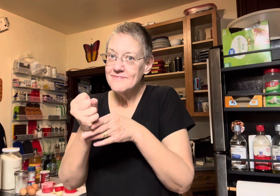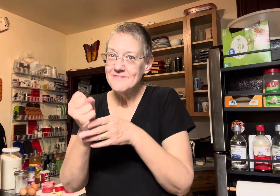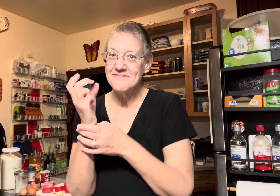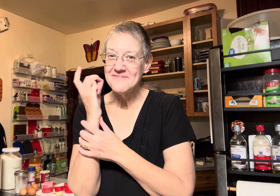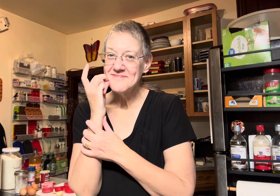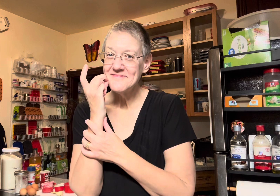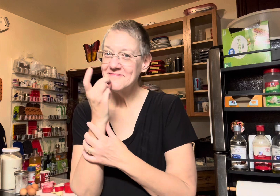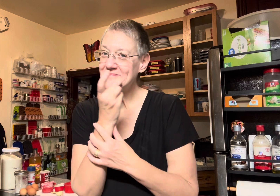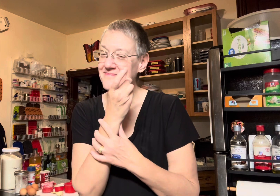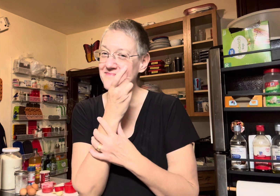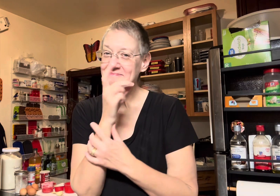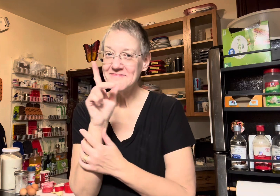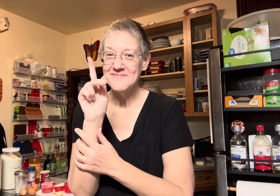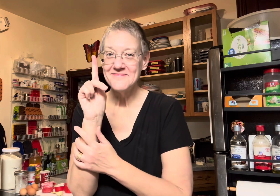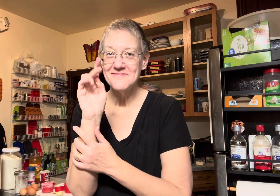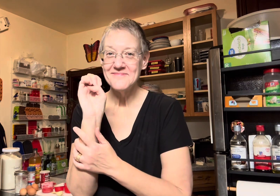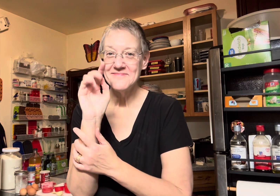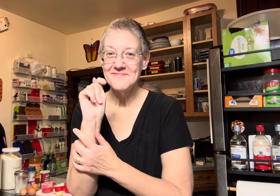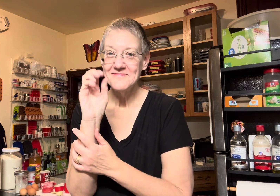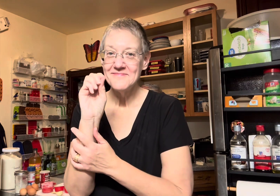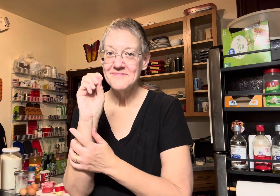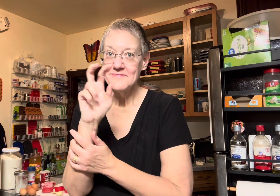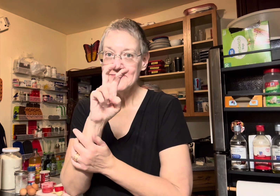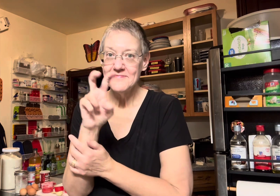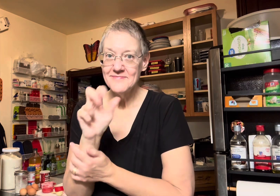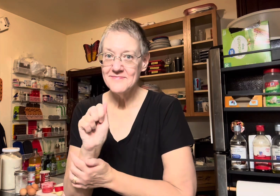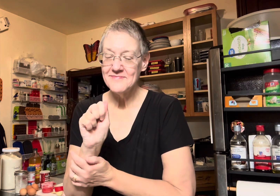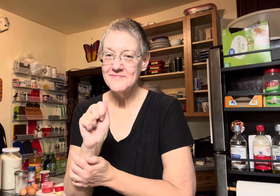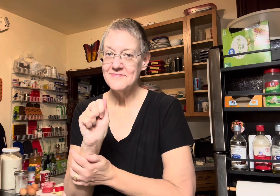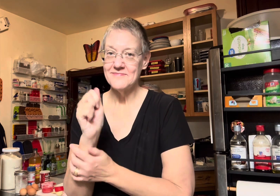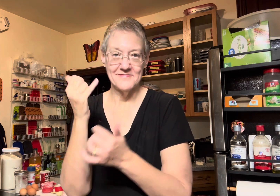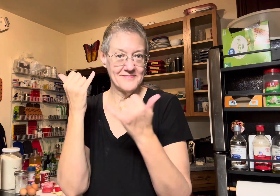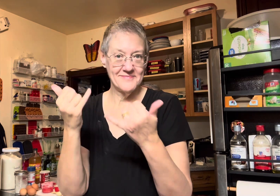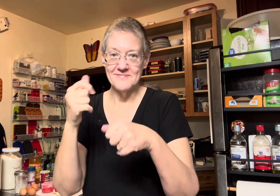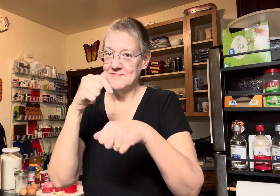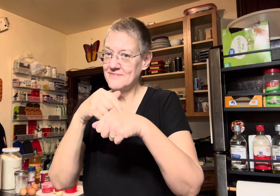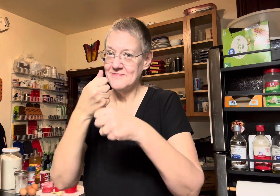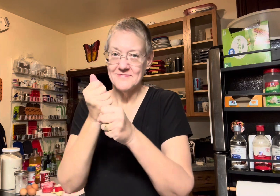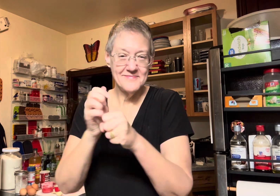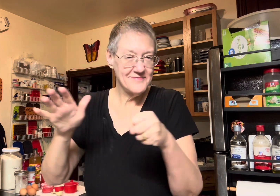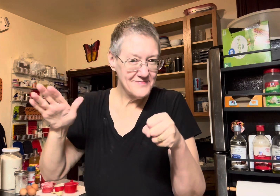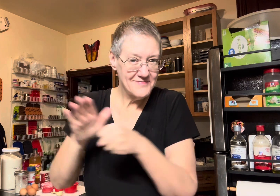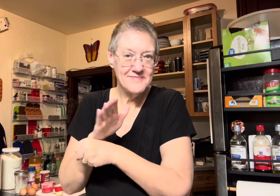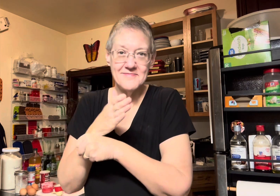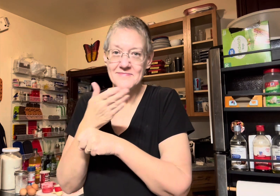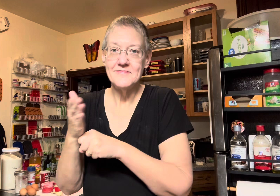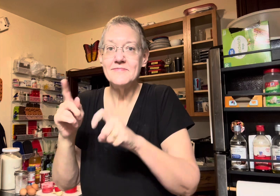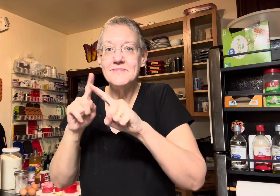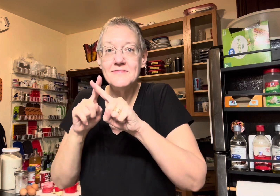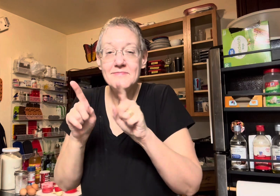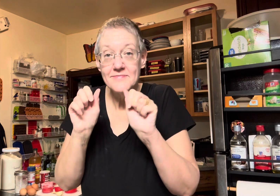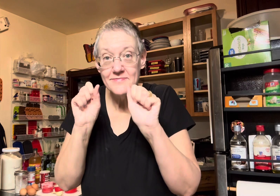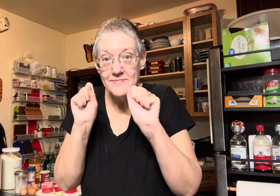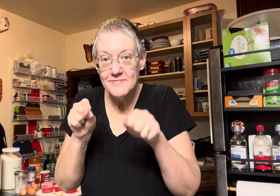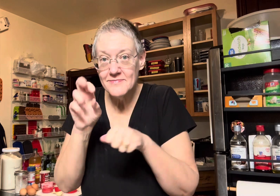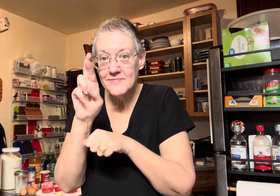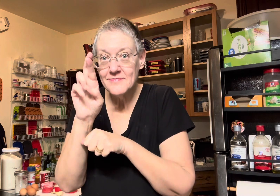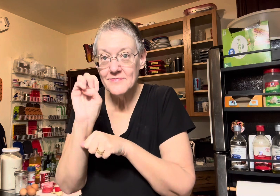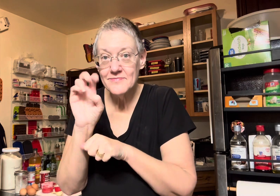We're out of Dale's Keto pizzas, and I don't have the time today to make the entire pizzas, but I